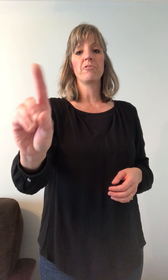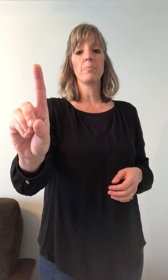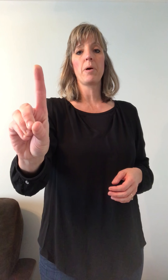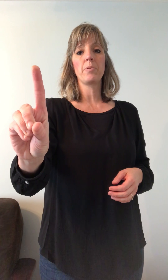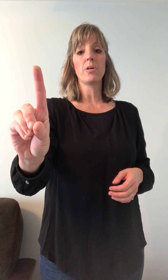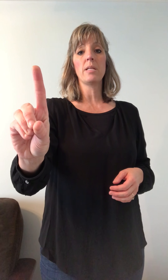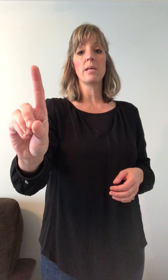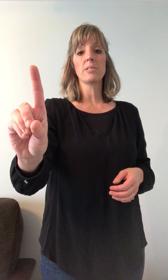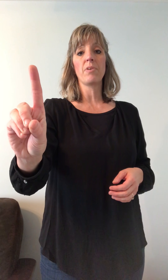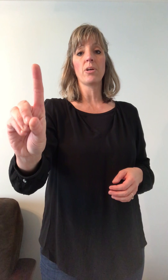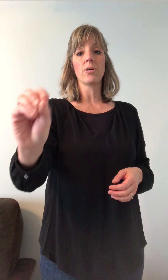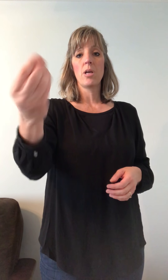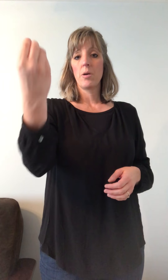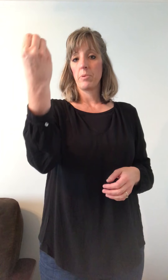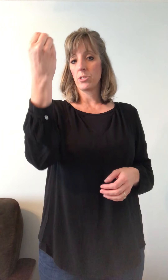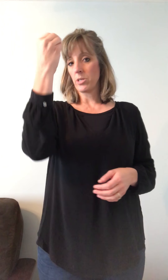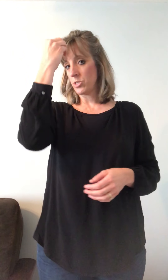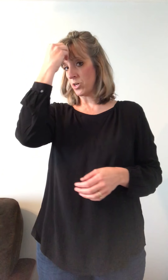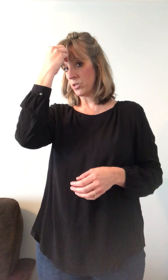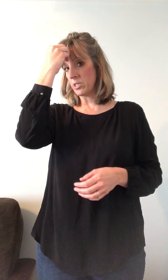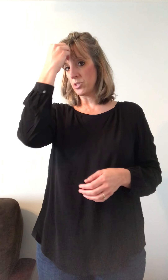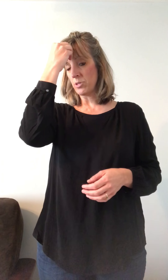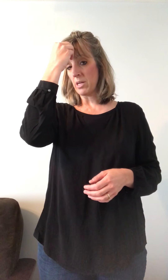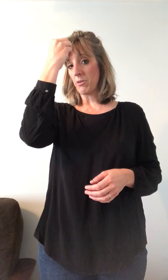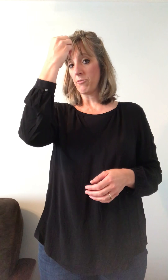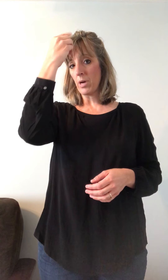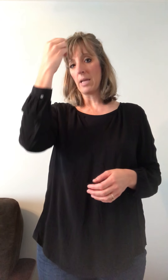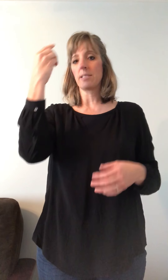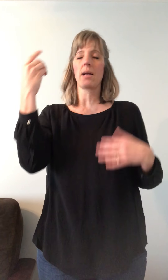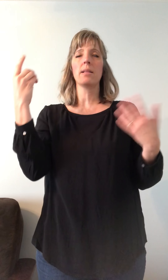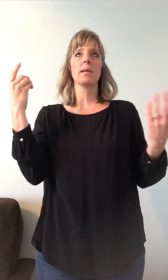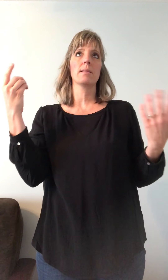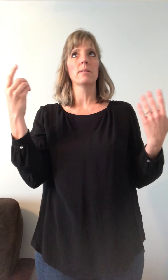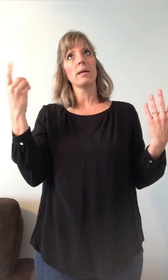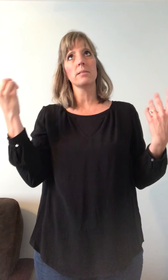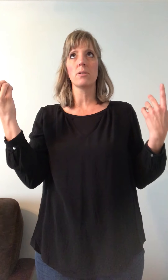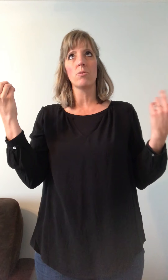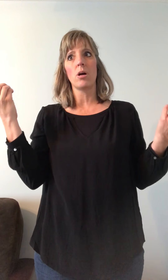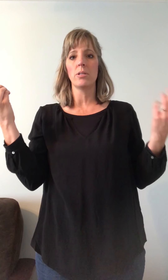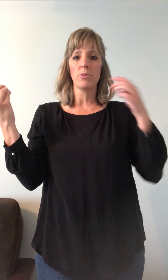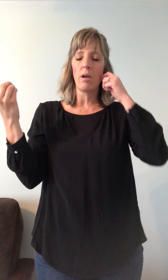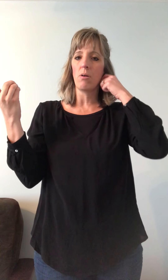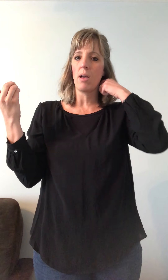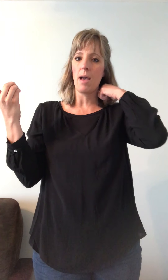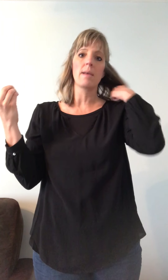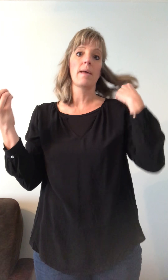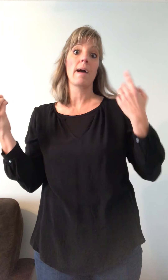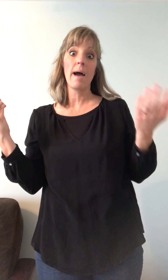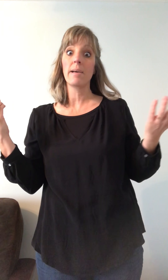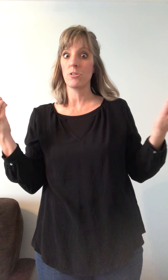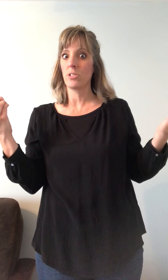flip up your index finger, but you're going to turn. You're going to do that at your forehead. It's kind of like the lights going on in your head, like I